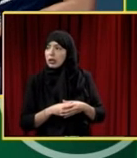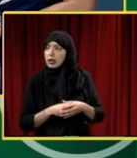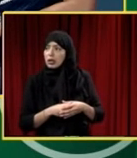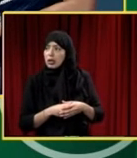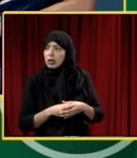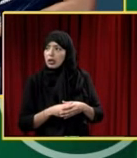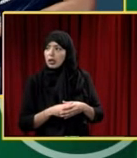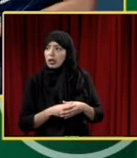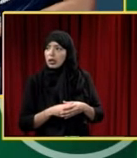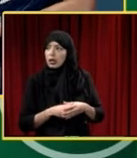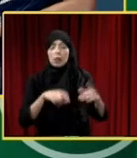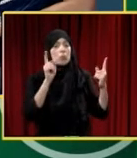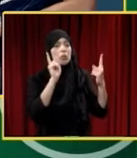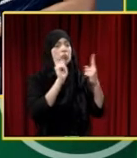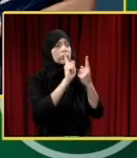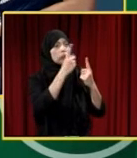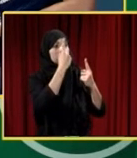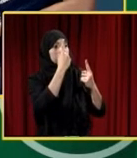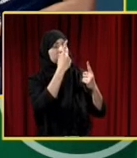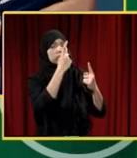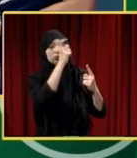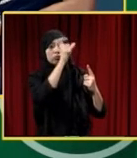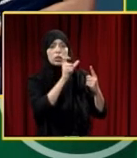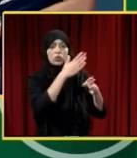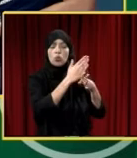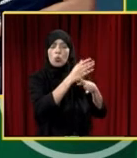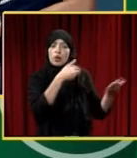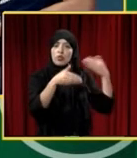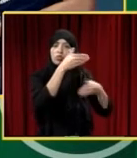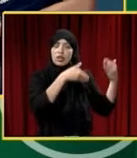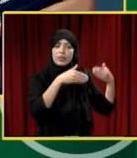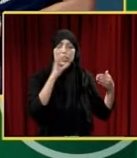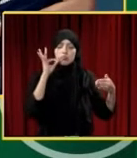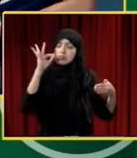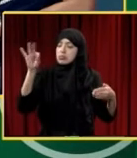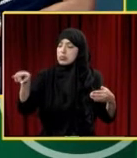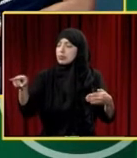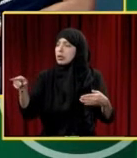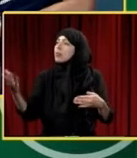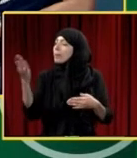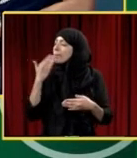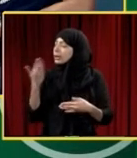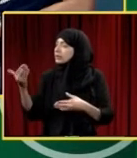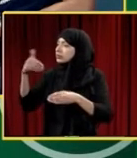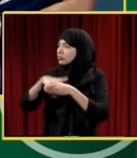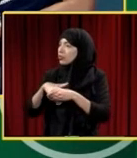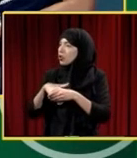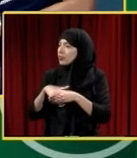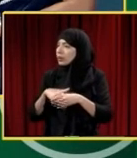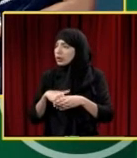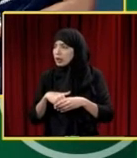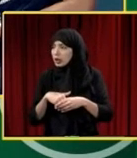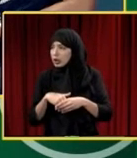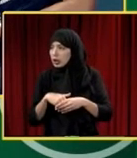approached by a senior member of Alishara, and he requested like we should take part. And for me, my personal gain was it would look good on my